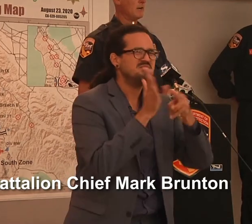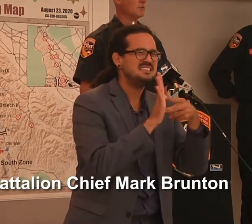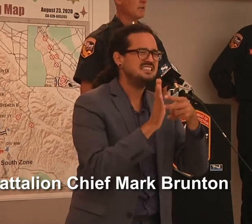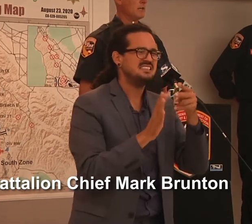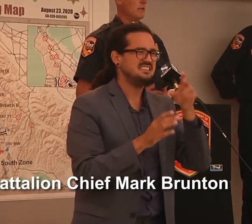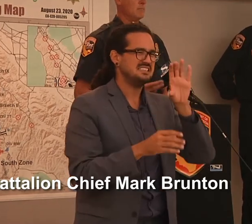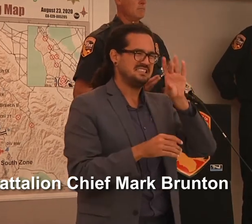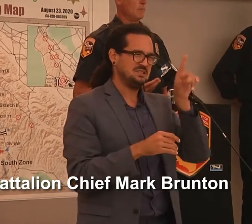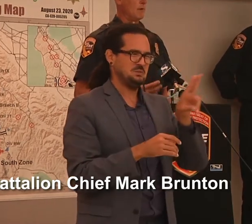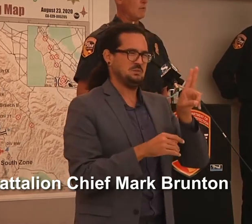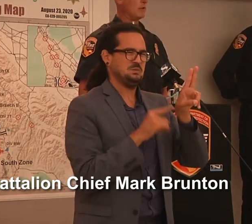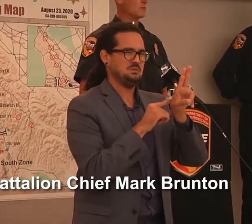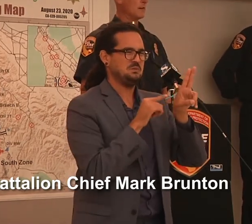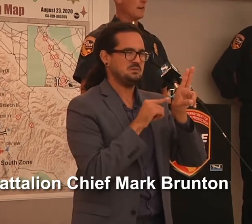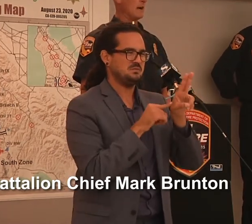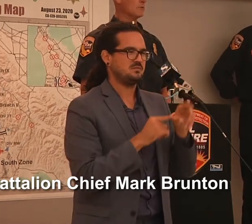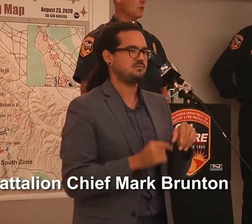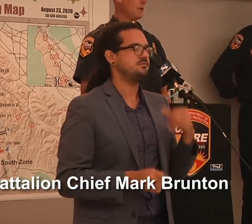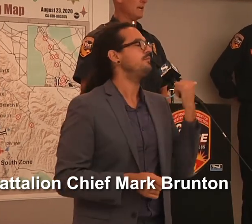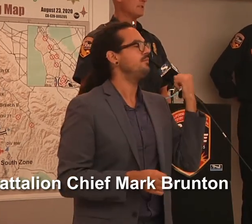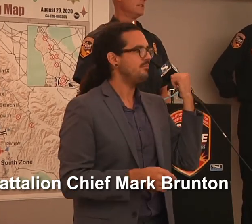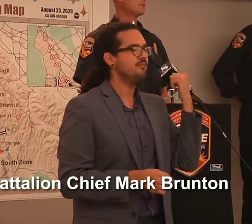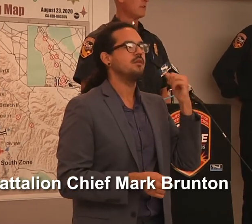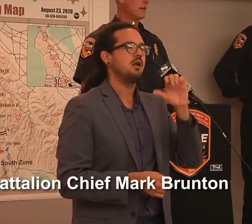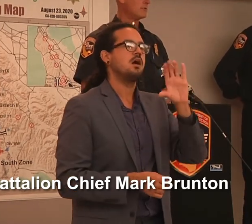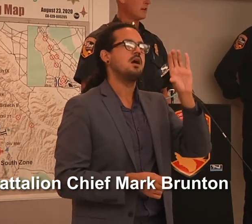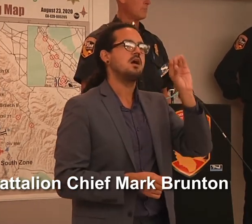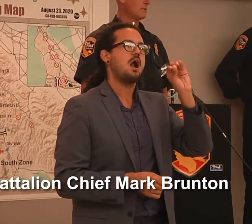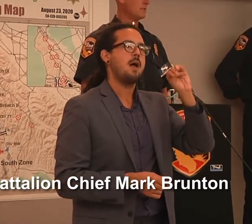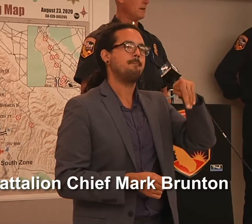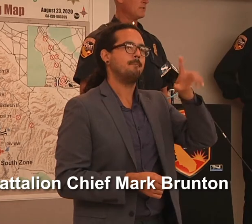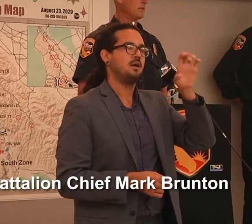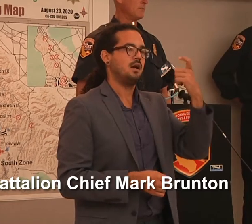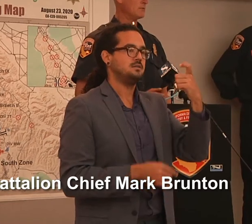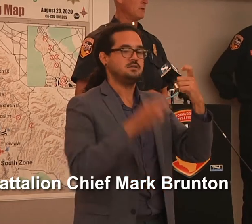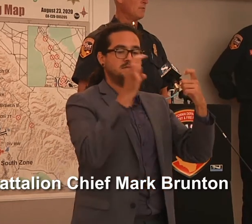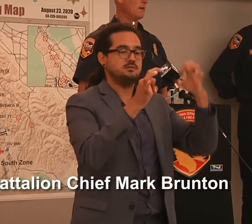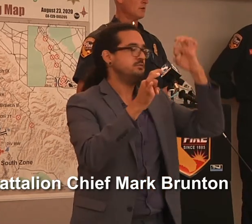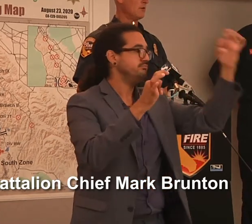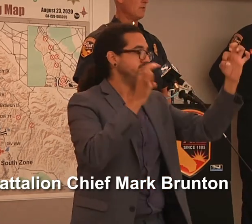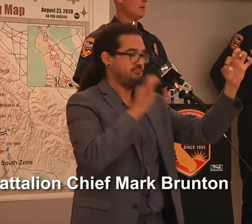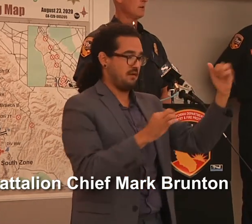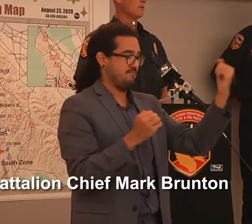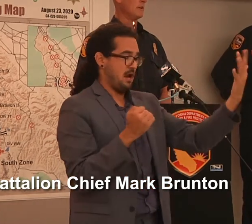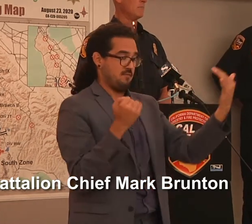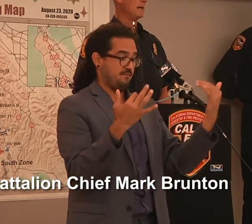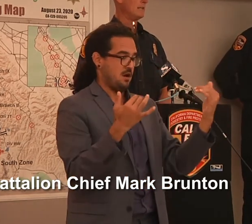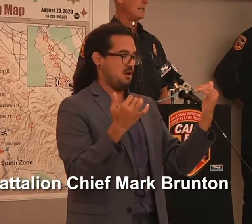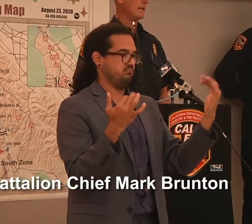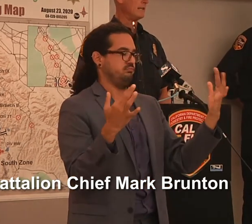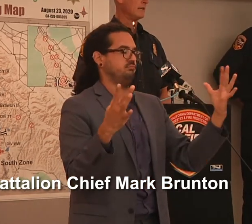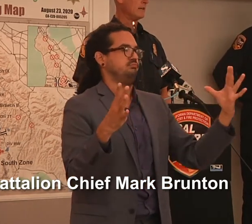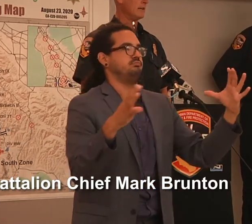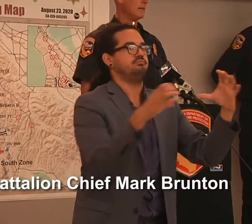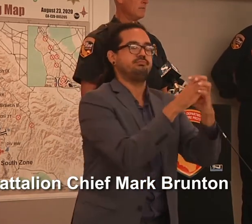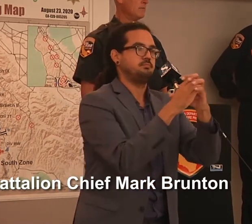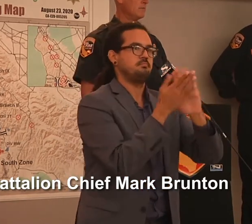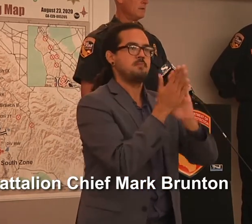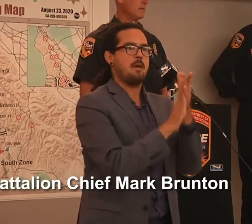of fires, but we have one large fire now. So yes, it did start out as a complex of fires, a number of small fires, all created by the